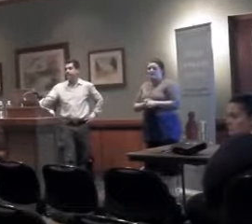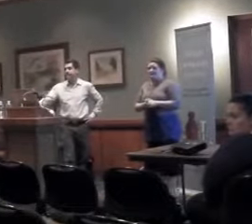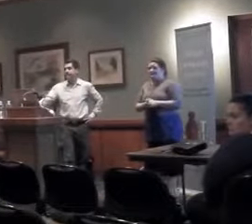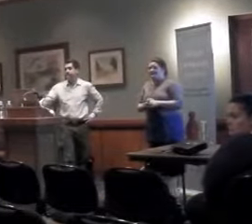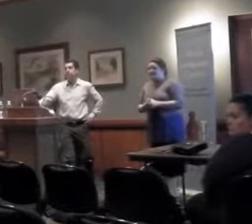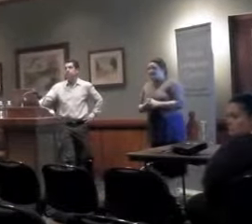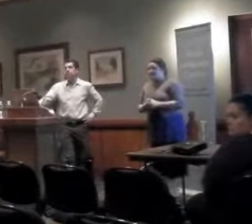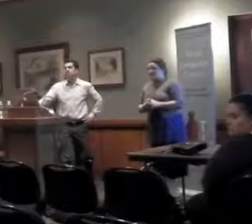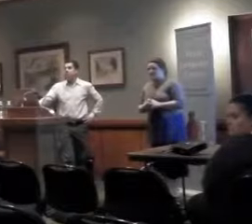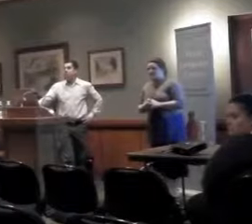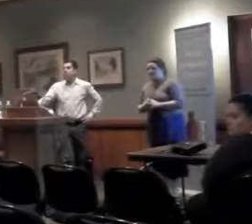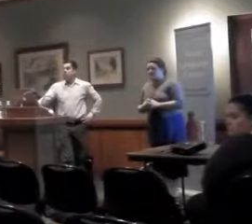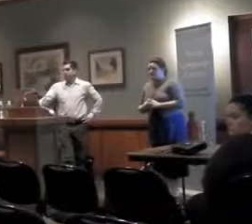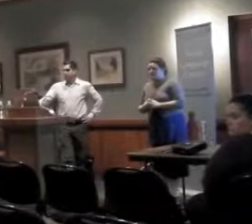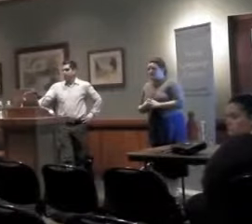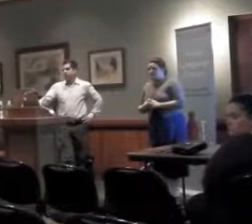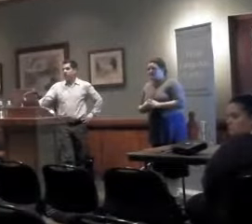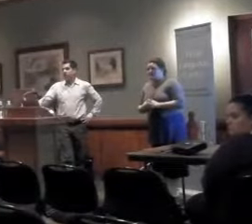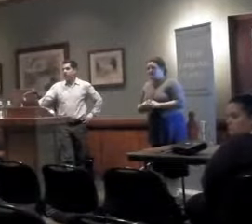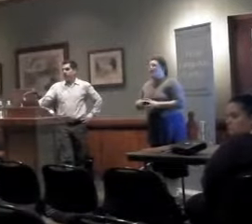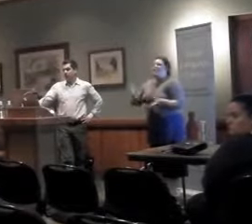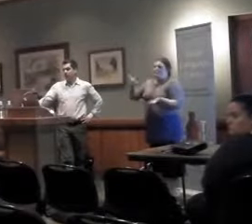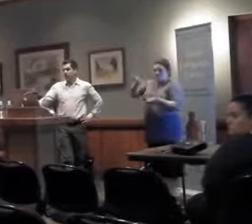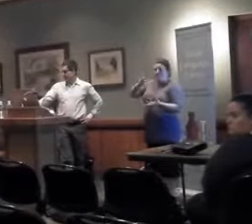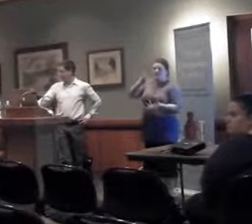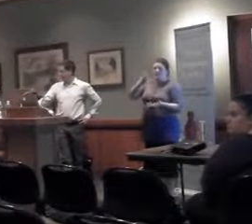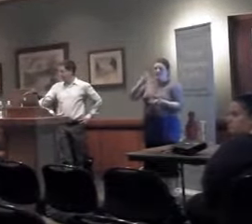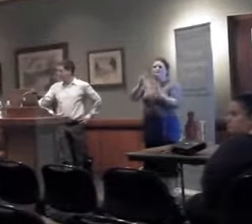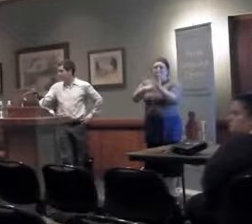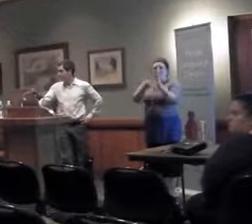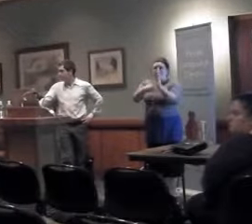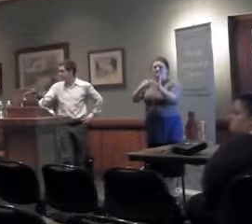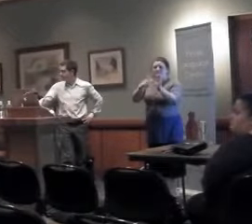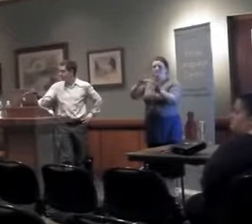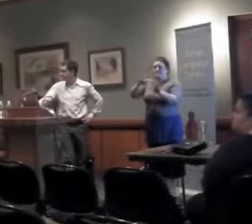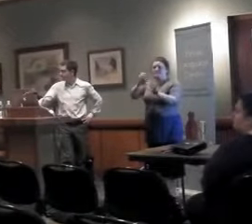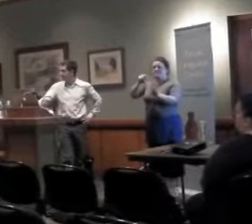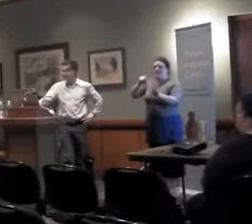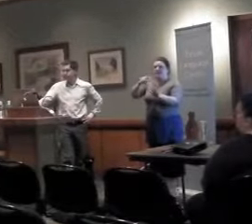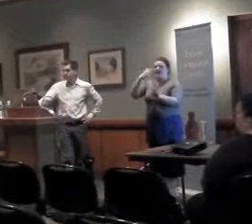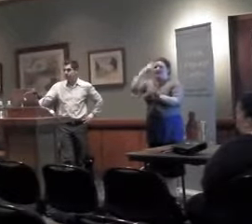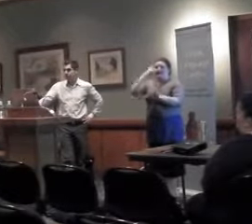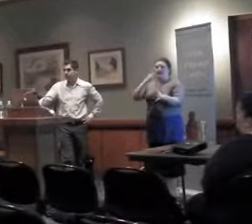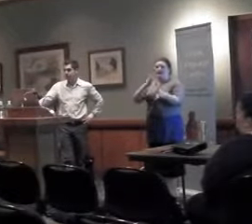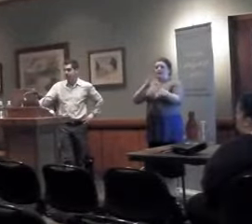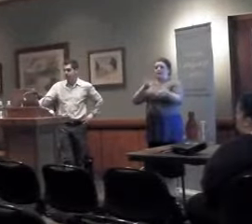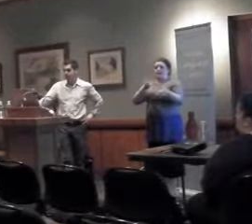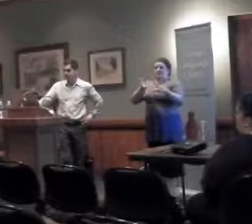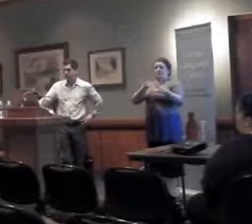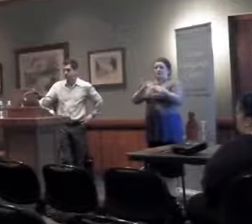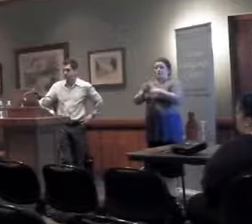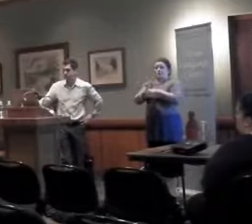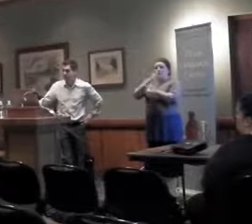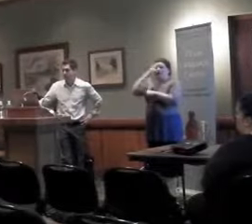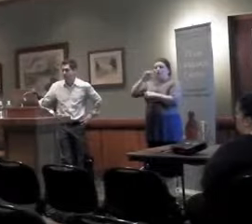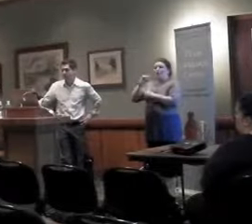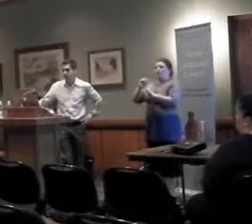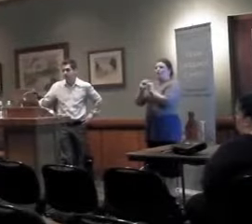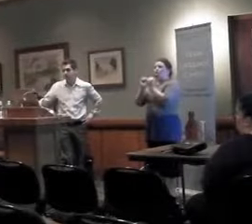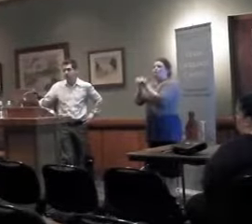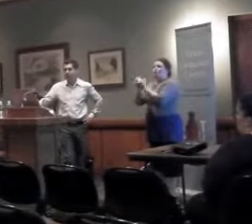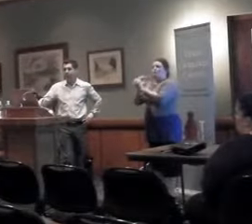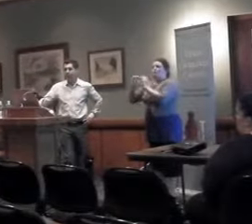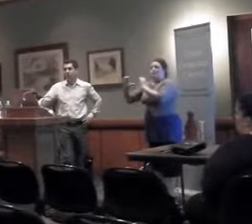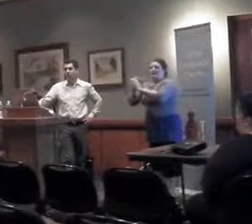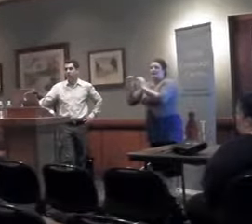comparing gesture and sign language? Is that what you're trying to say? There are times when I think the gestures that are used for social communication,